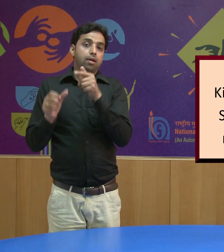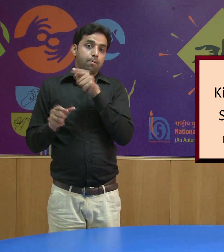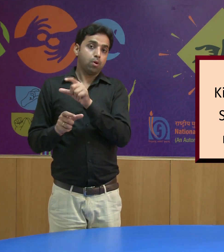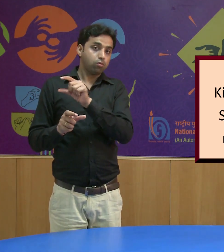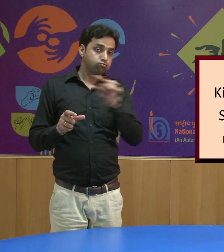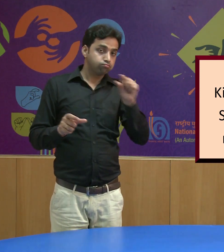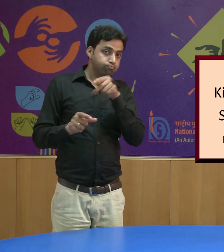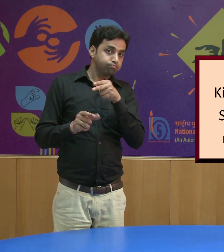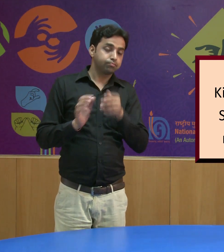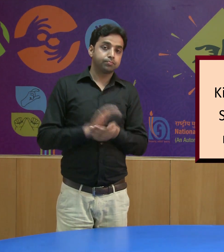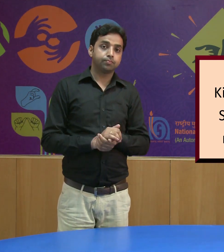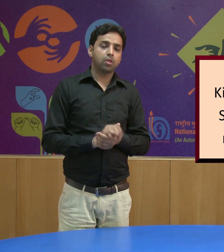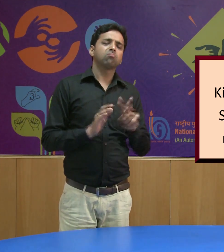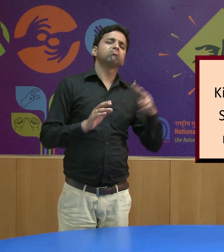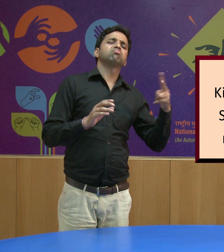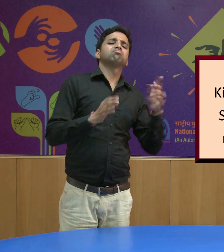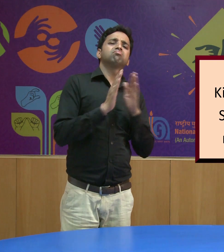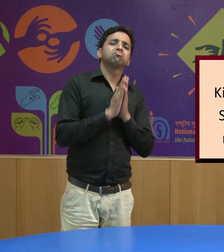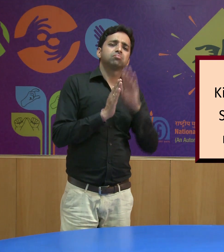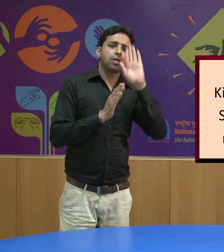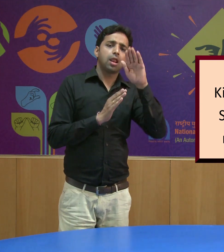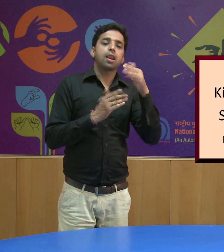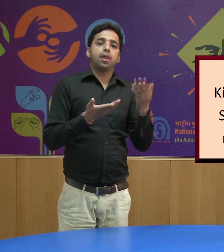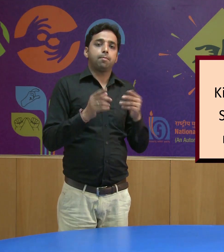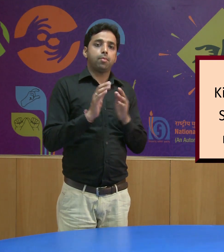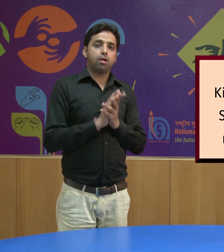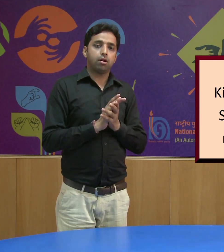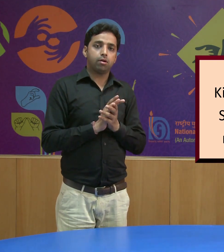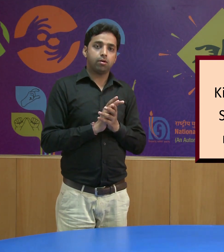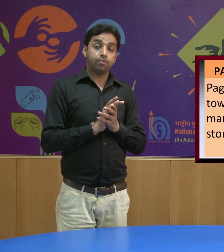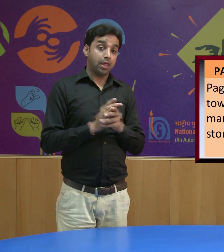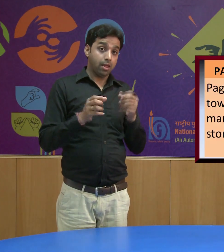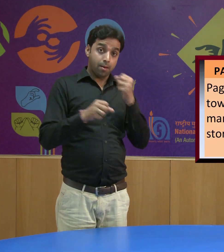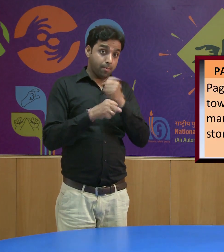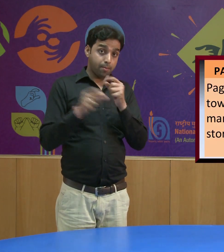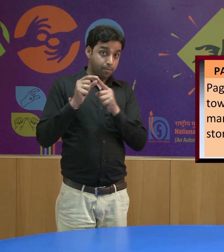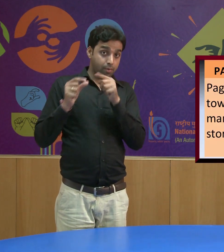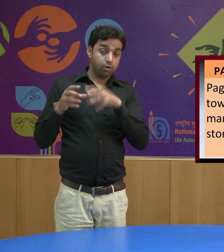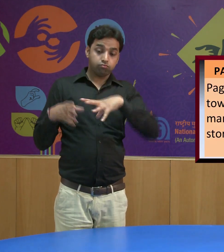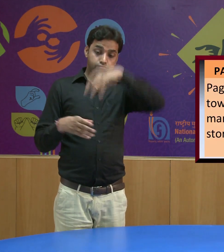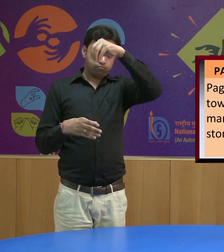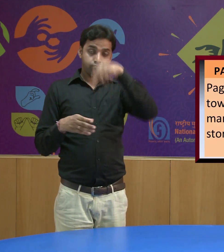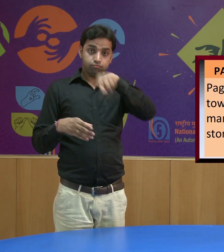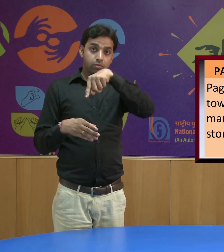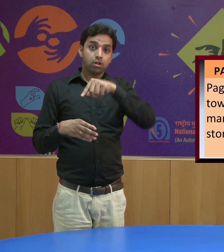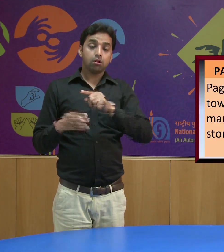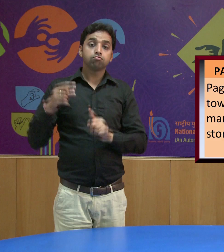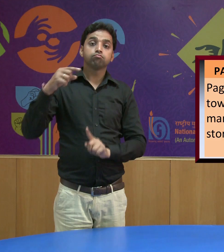and many other temples. A pagoda is a tower with